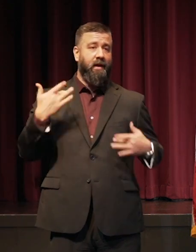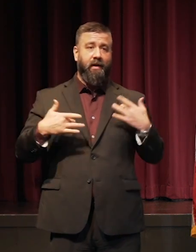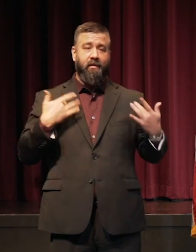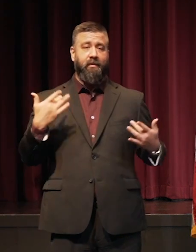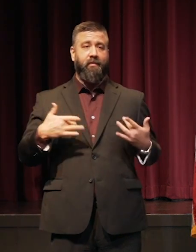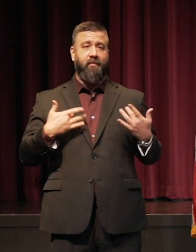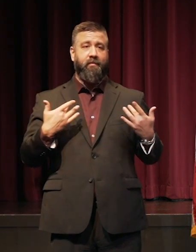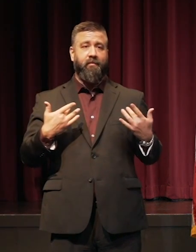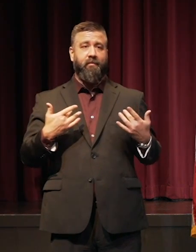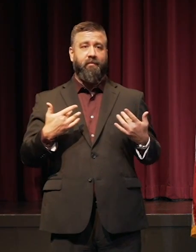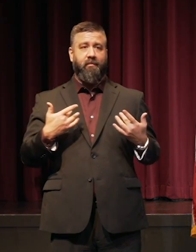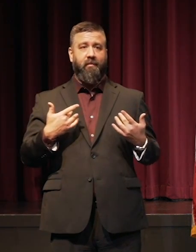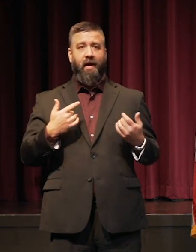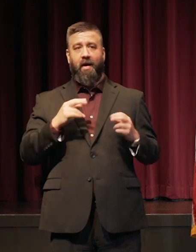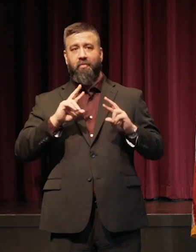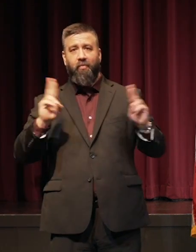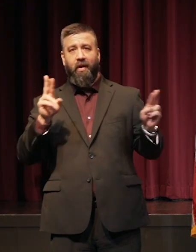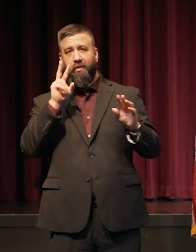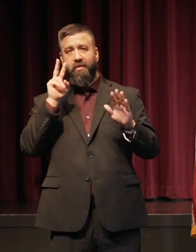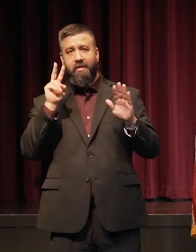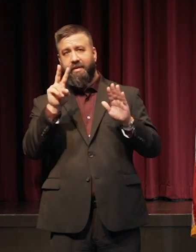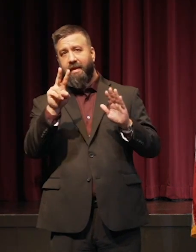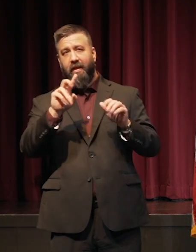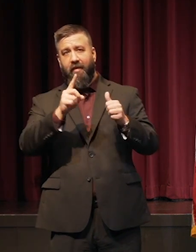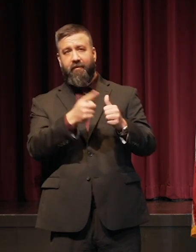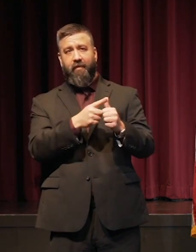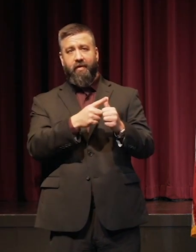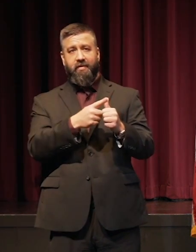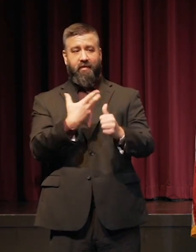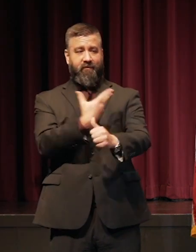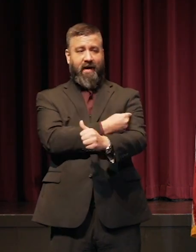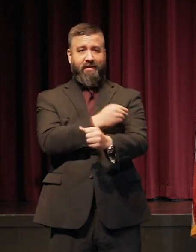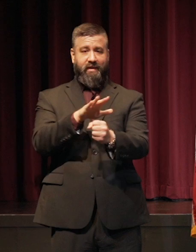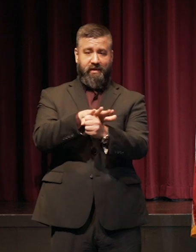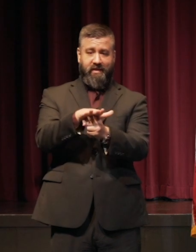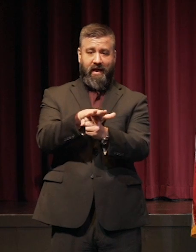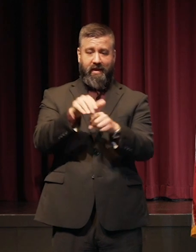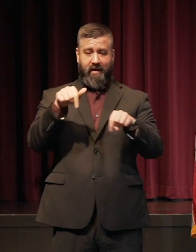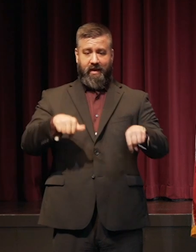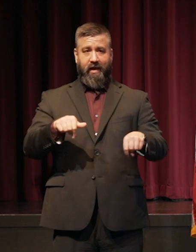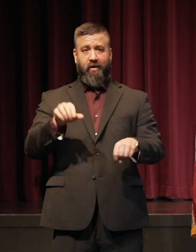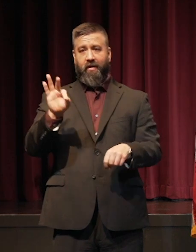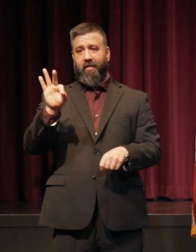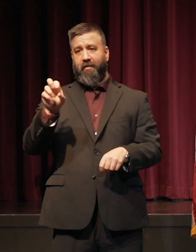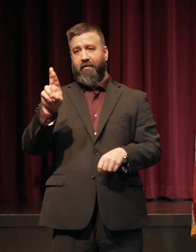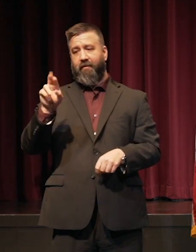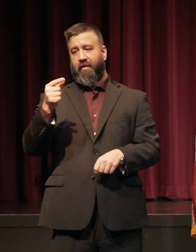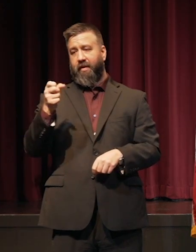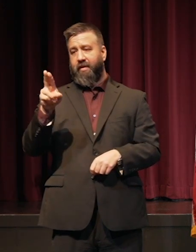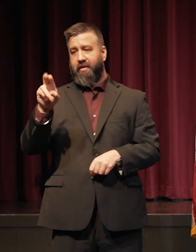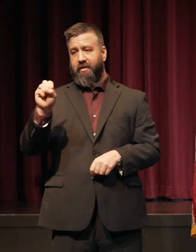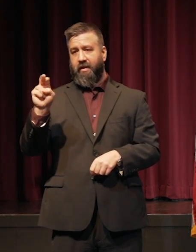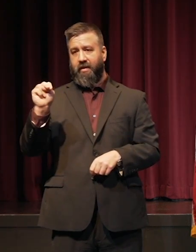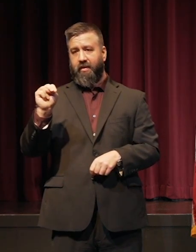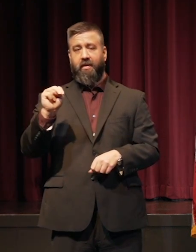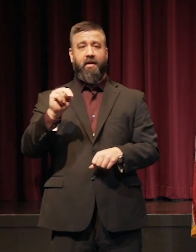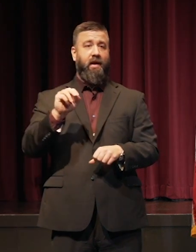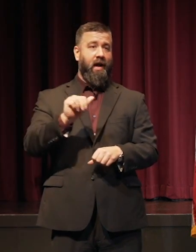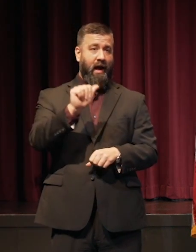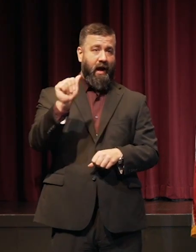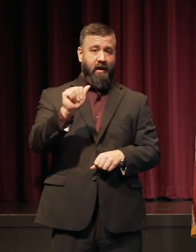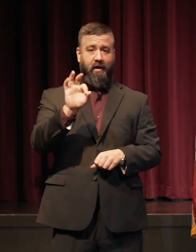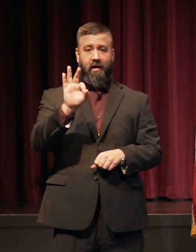excited to see this first vaccine site here in Ferguson at the Florissant